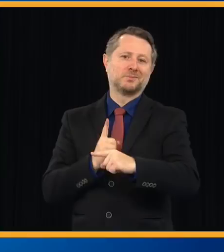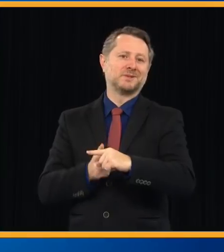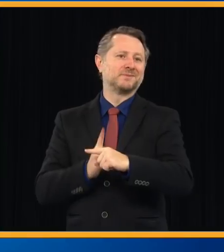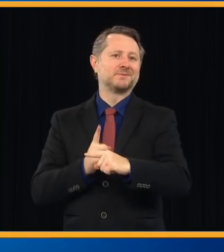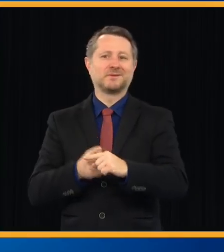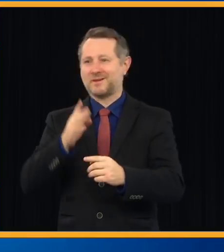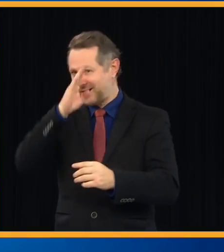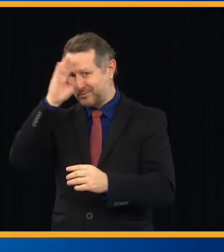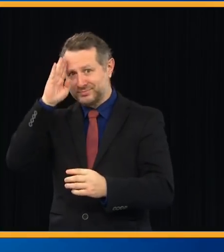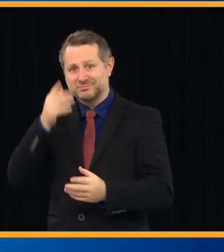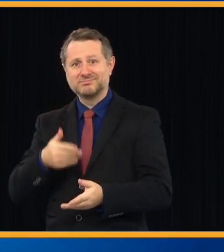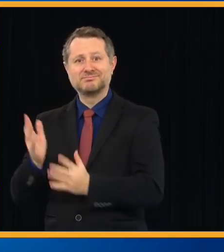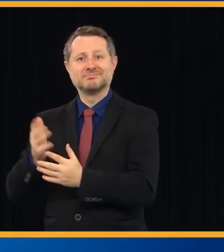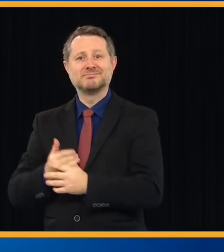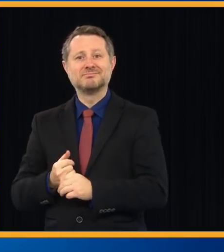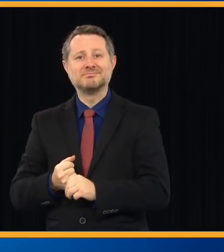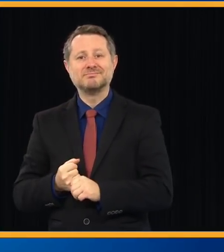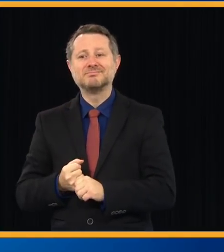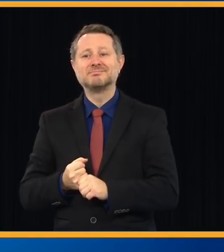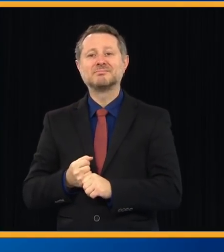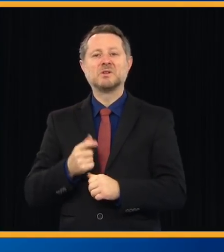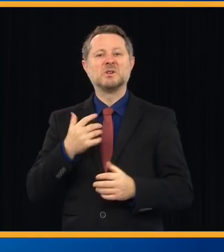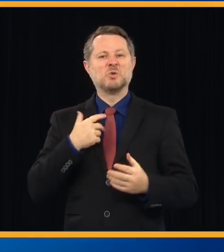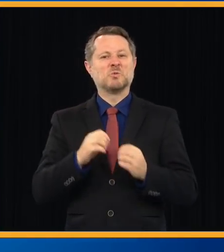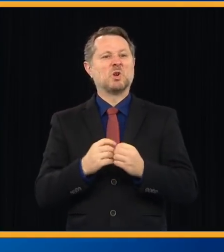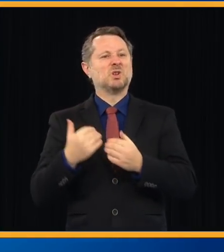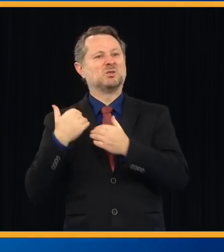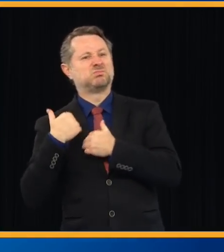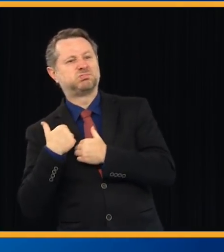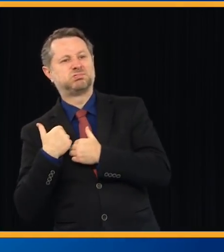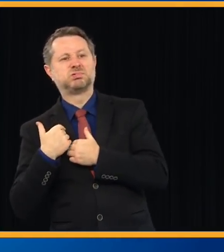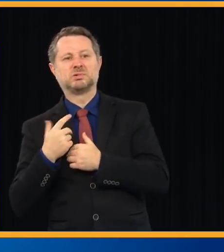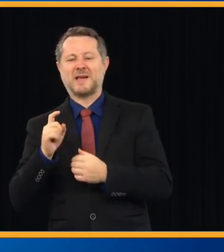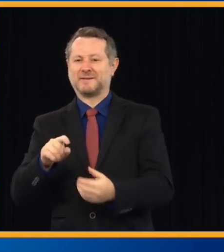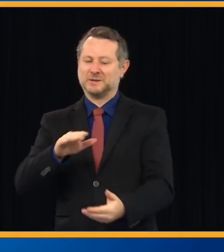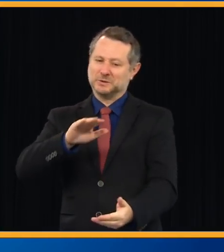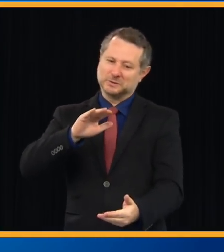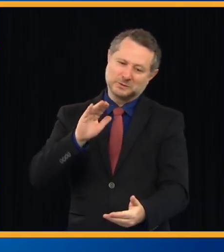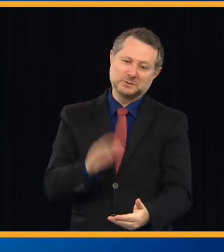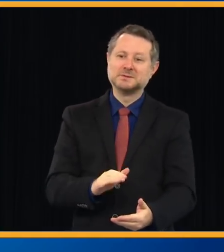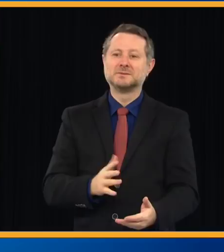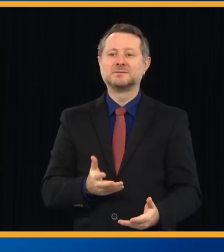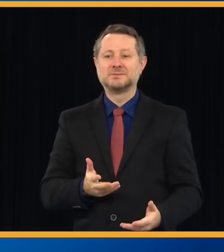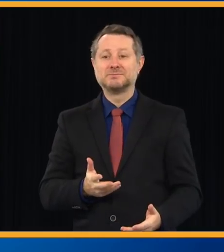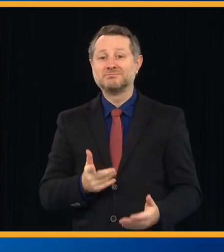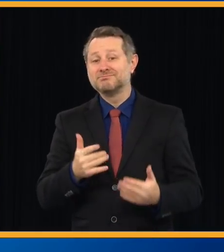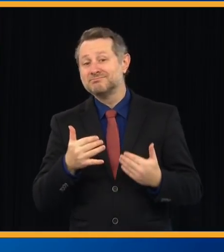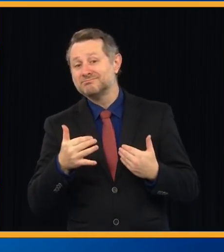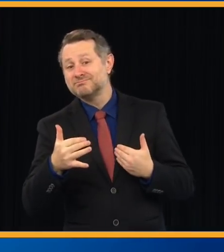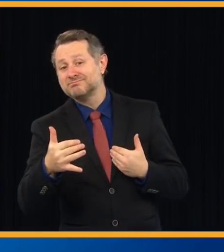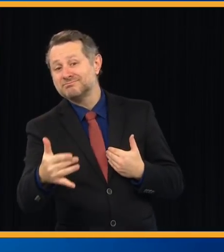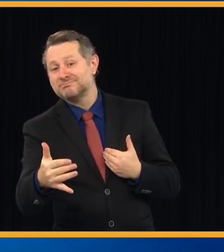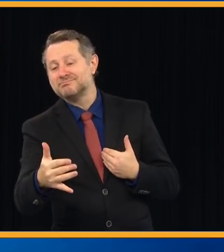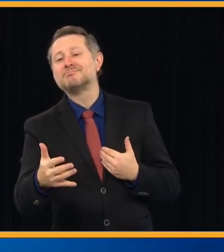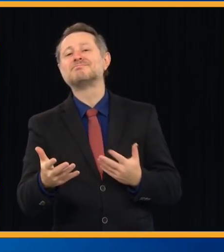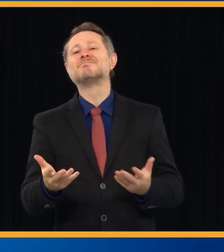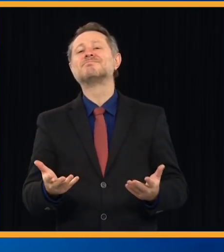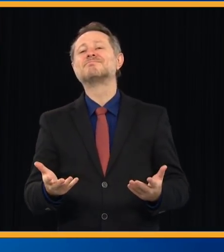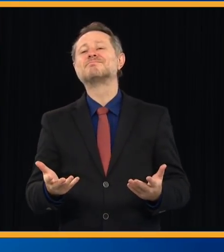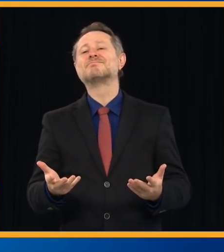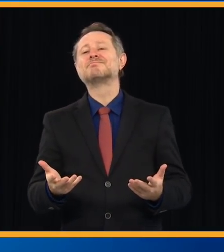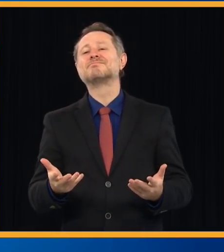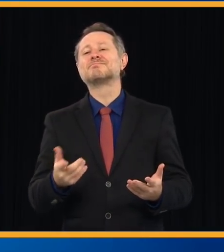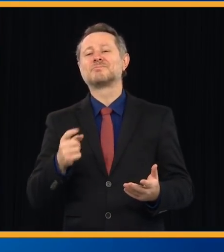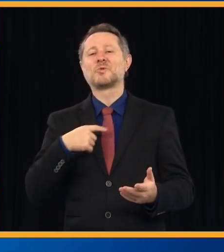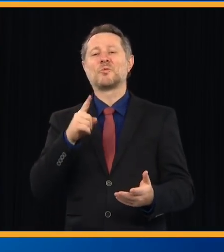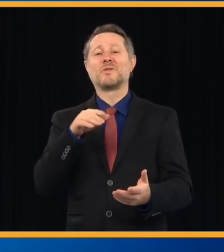hospital system. So we now want to take it to the next level. Let's drill down on those 1,000 new